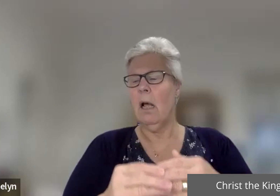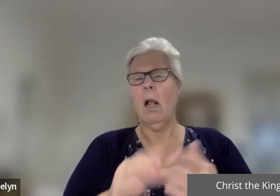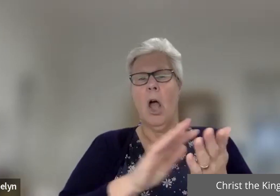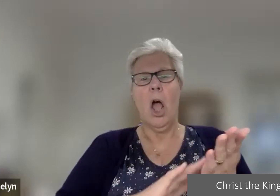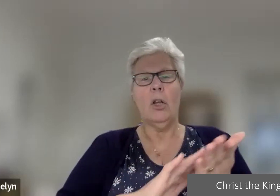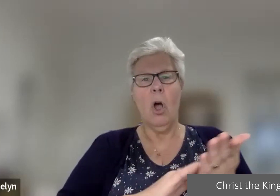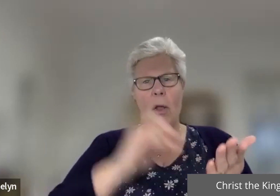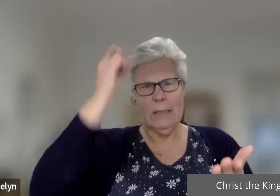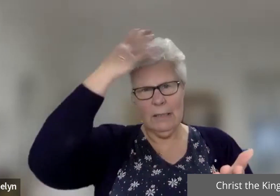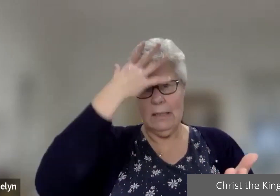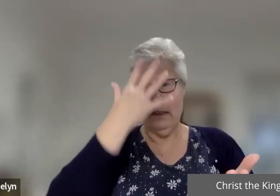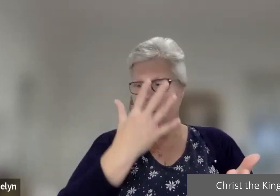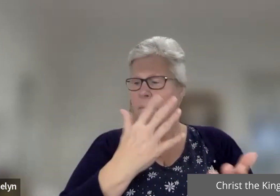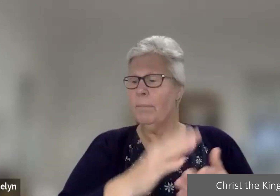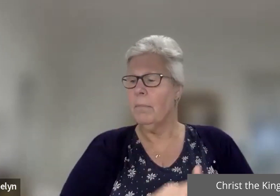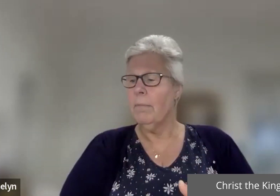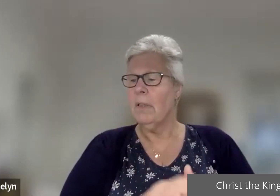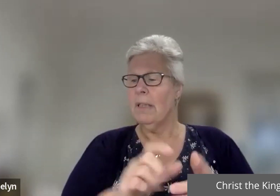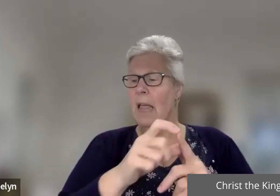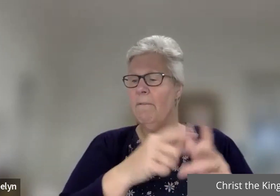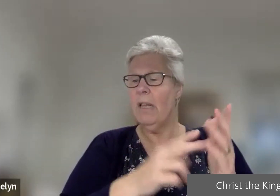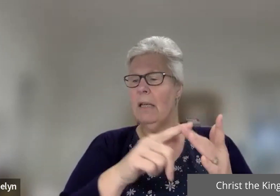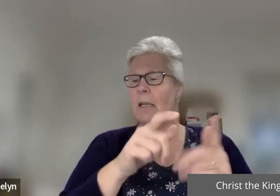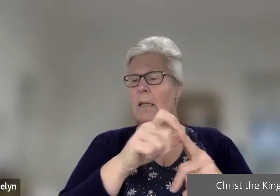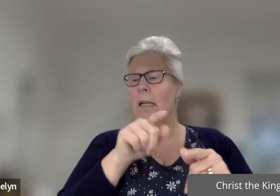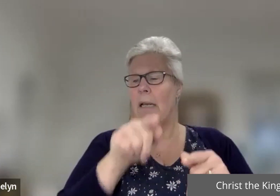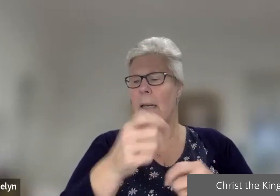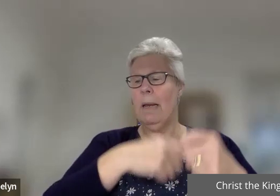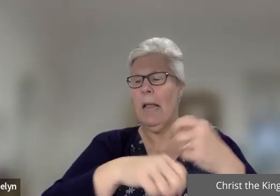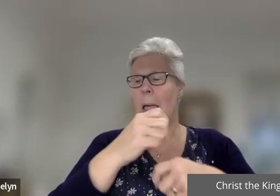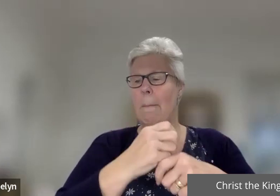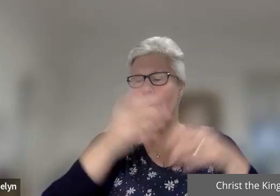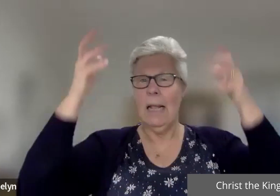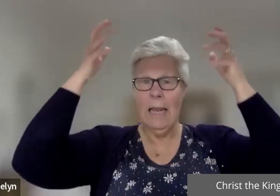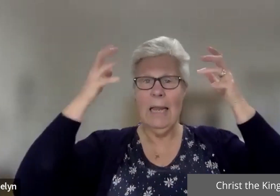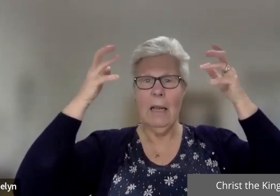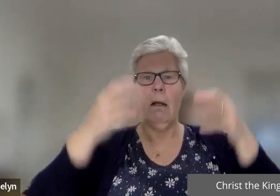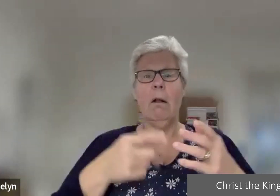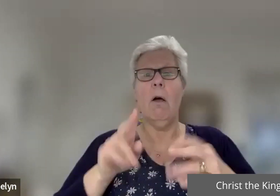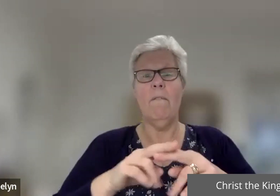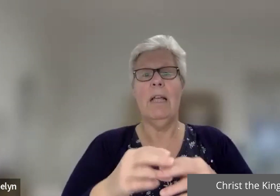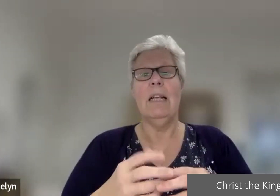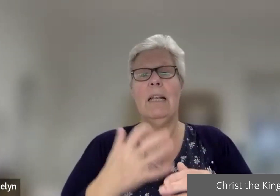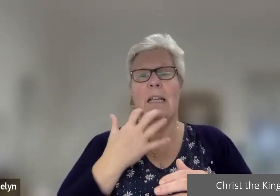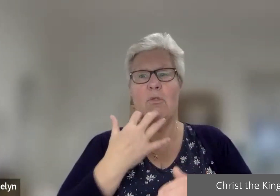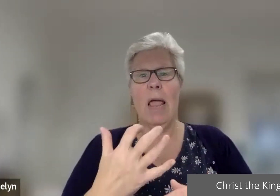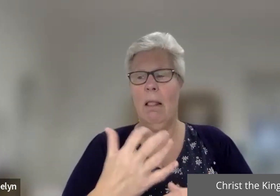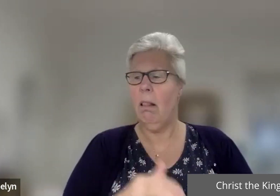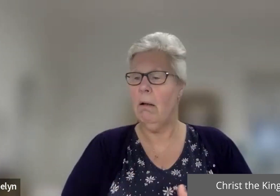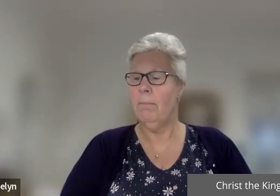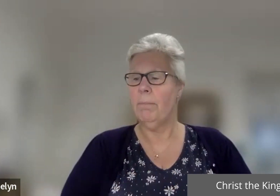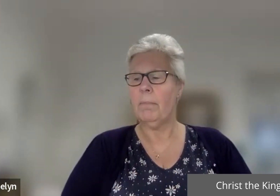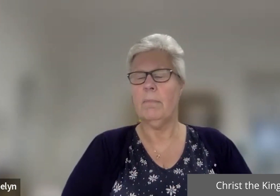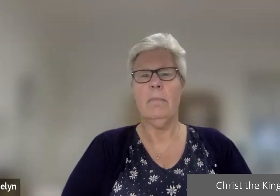leaders anointed David. He became king of